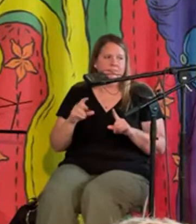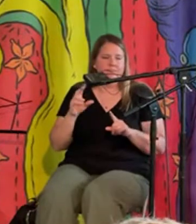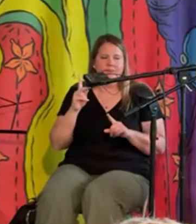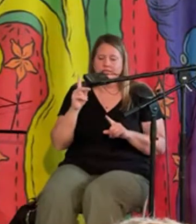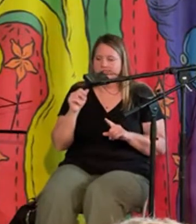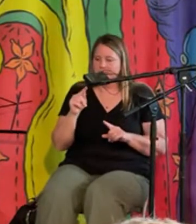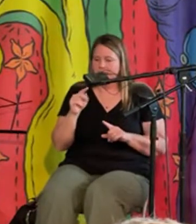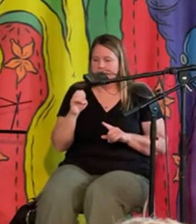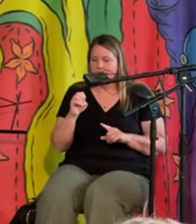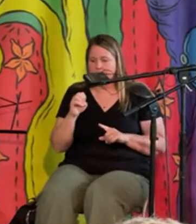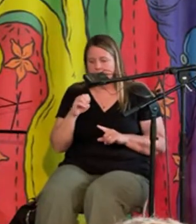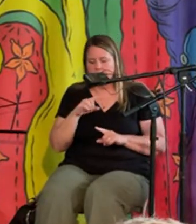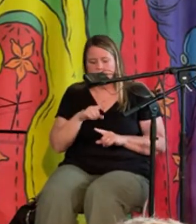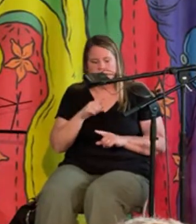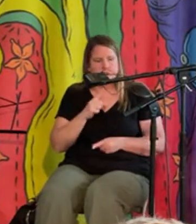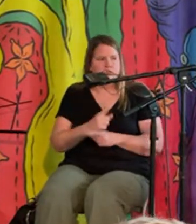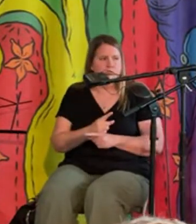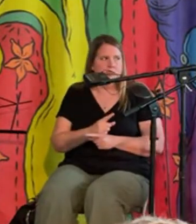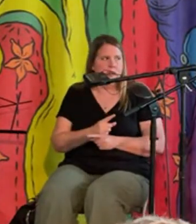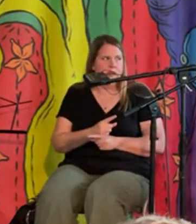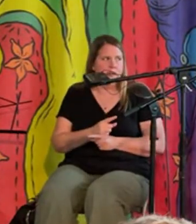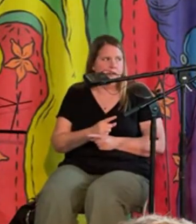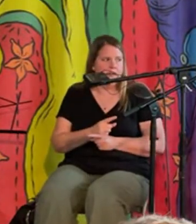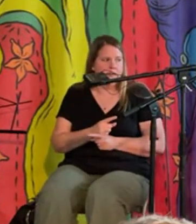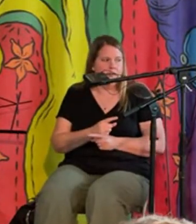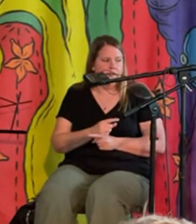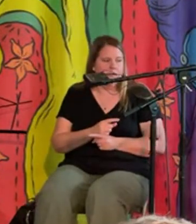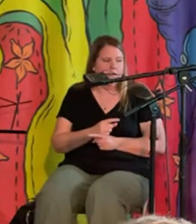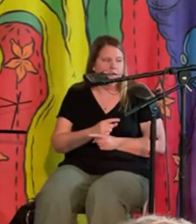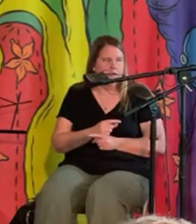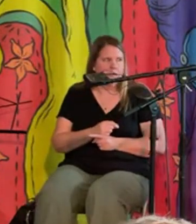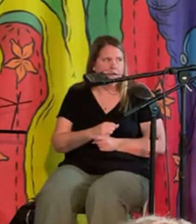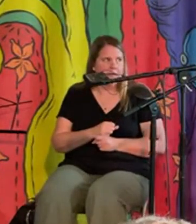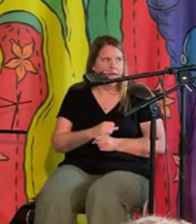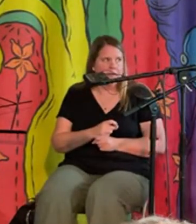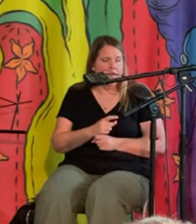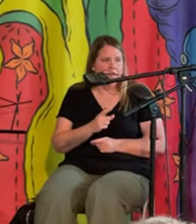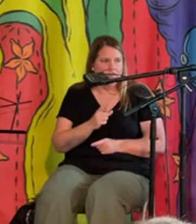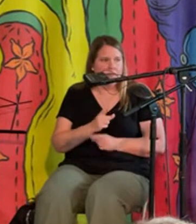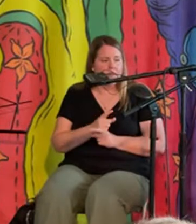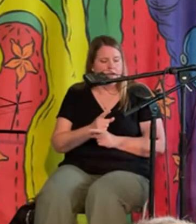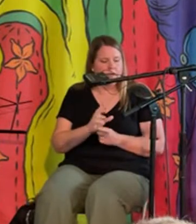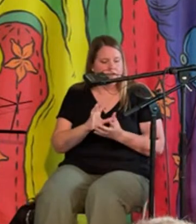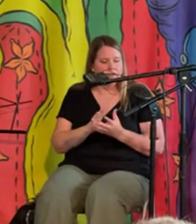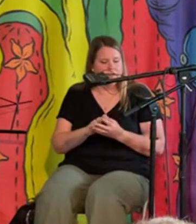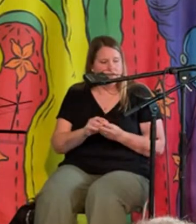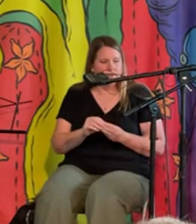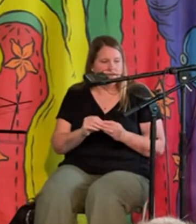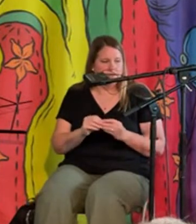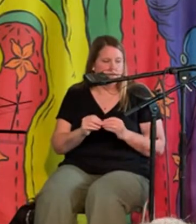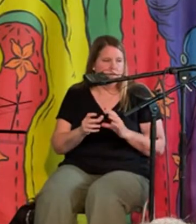right. I just didn't... She was right to say that the story needs to have an order.